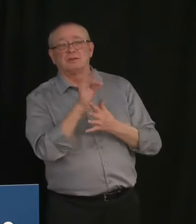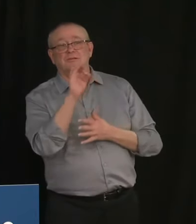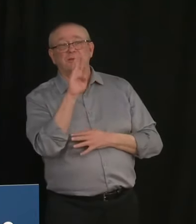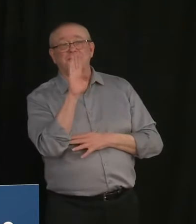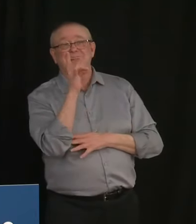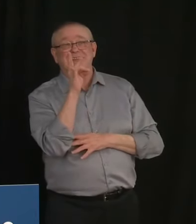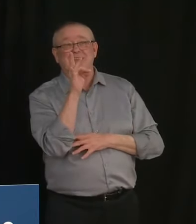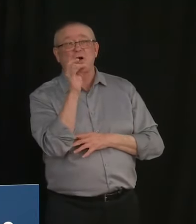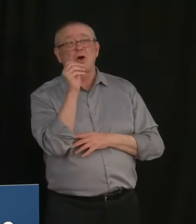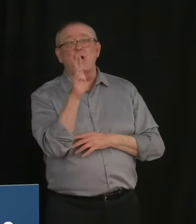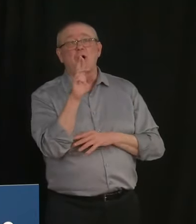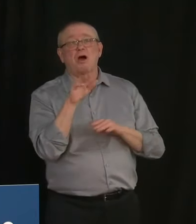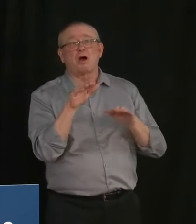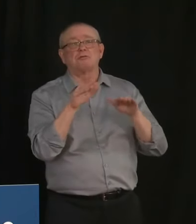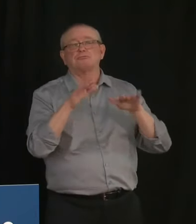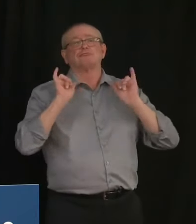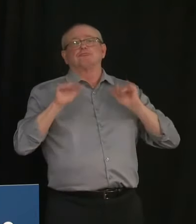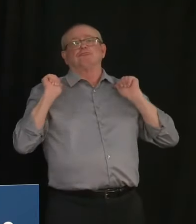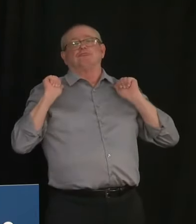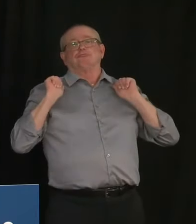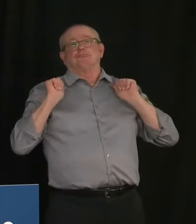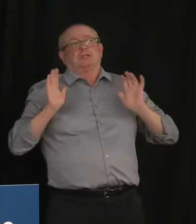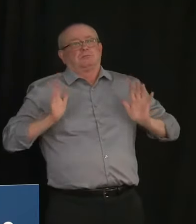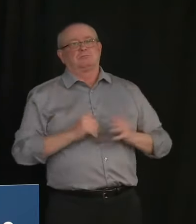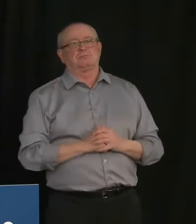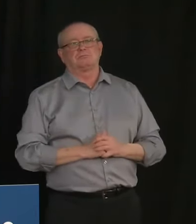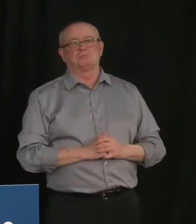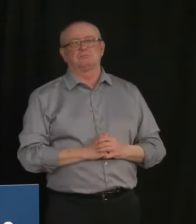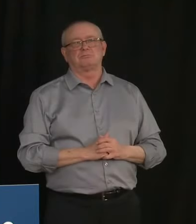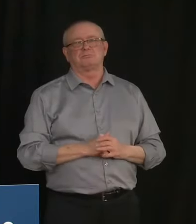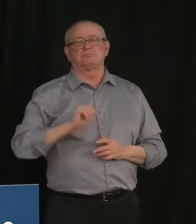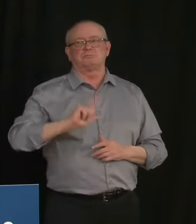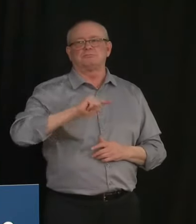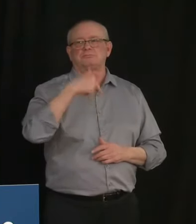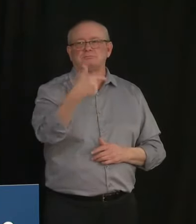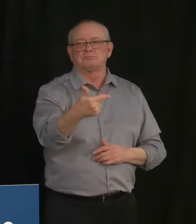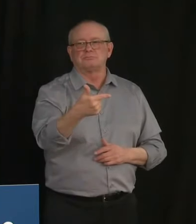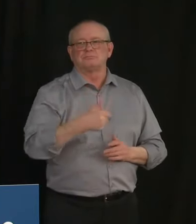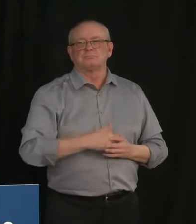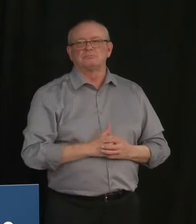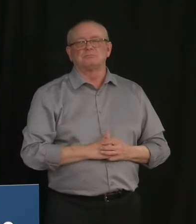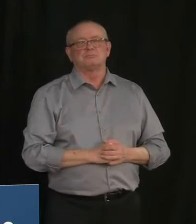changed. Operator, could you put through the next caller, please?